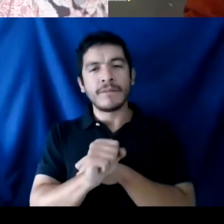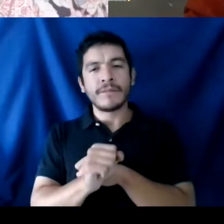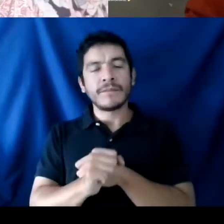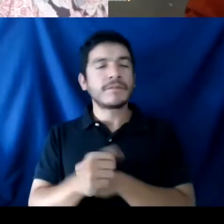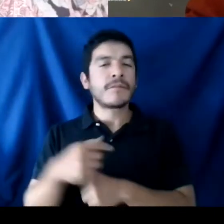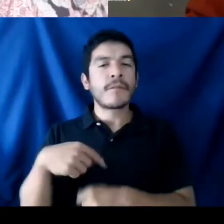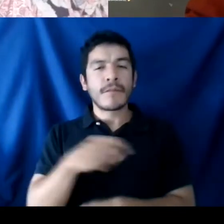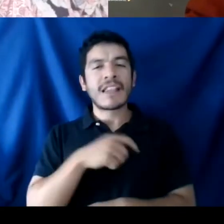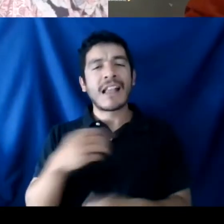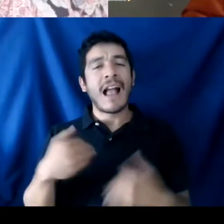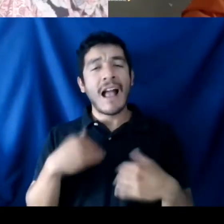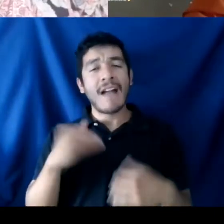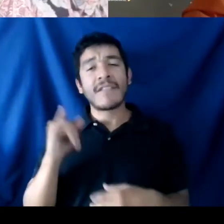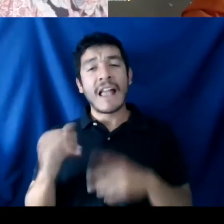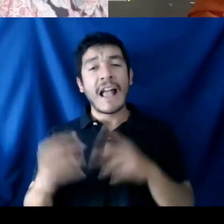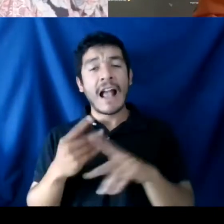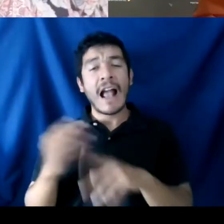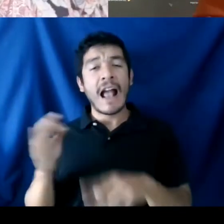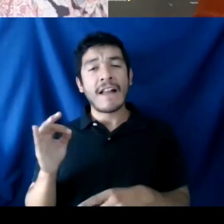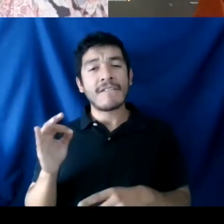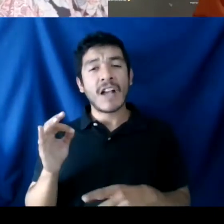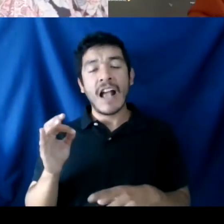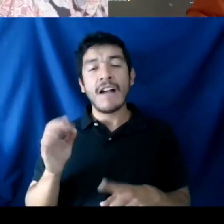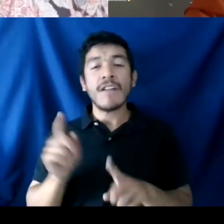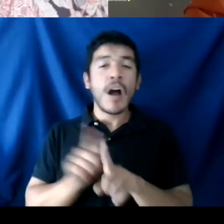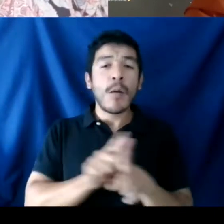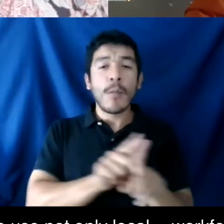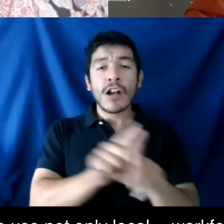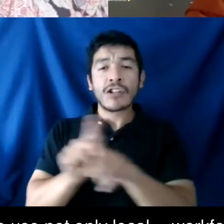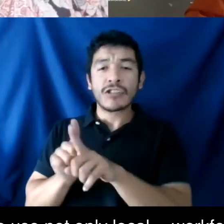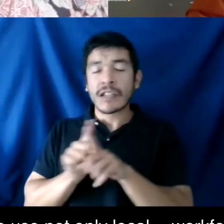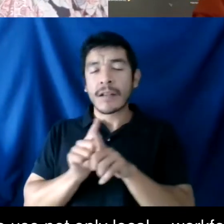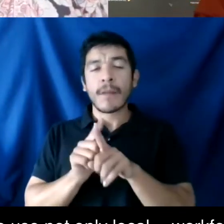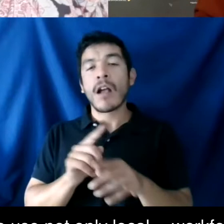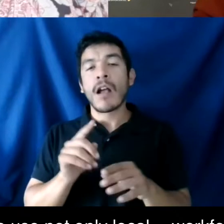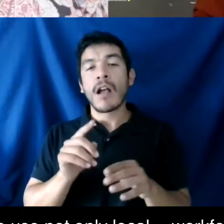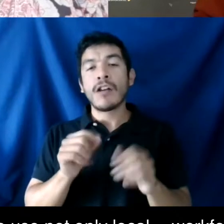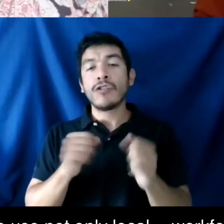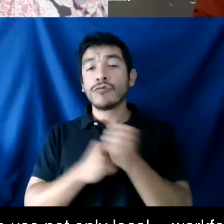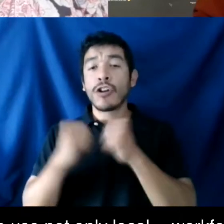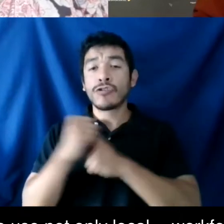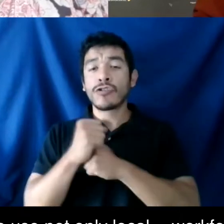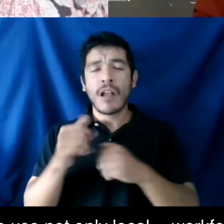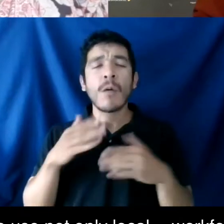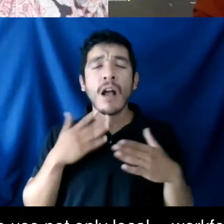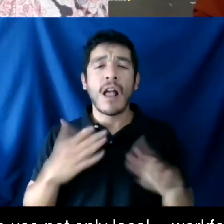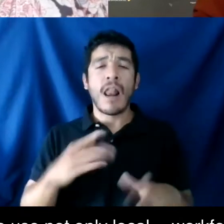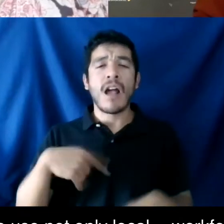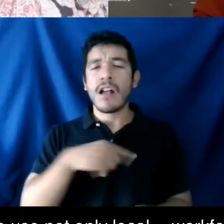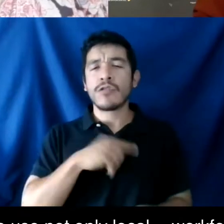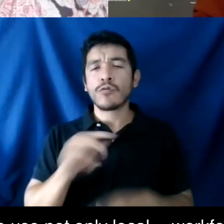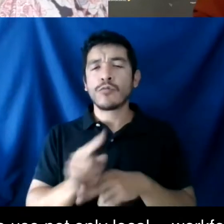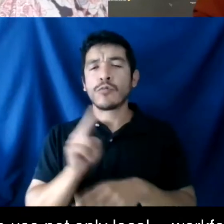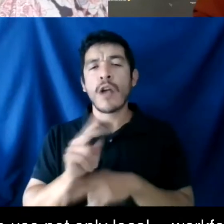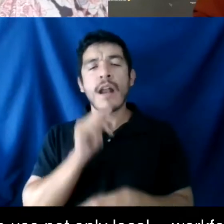I think having that kind of apprenticeship model that allows us to use not only local